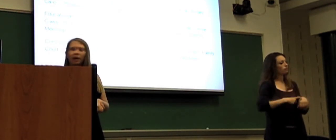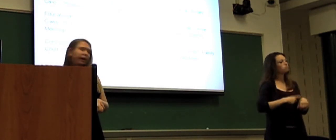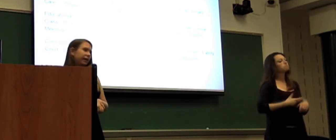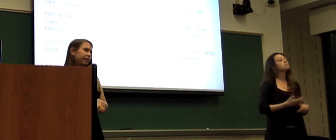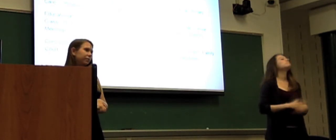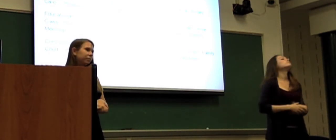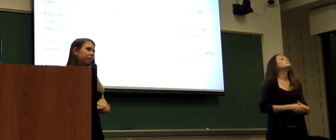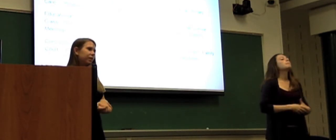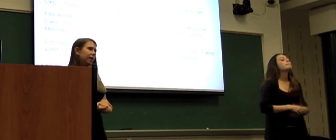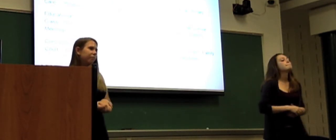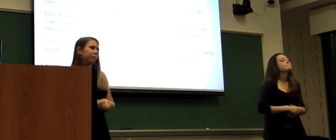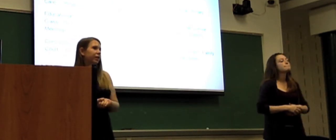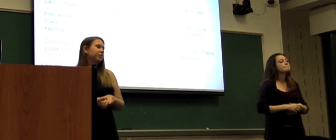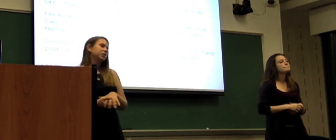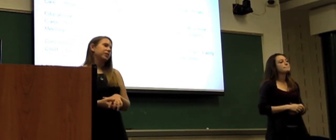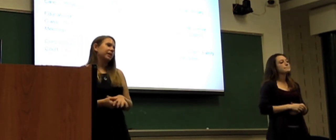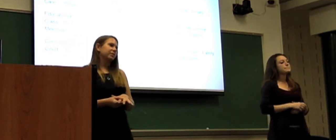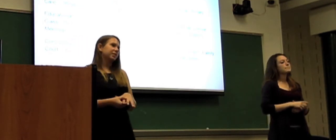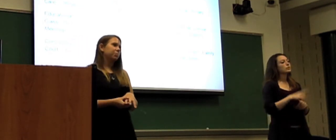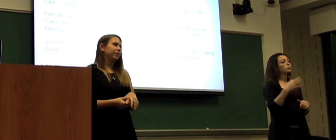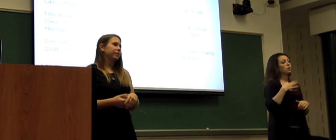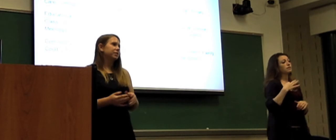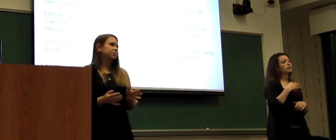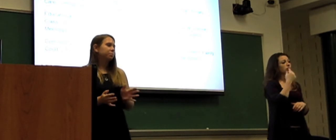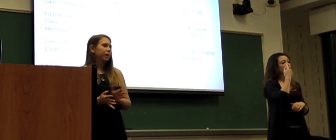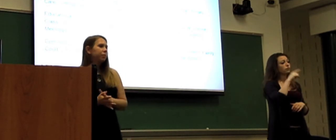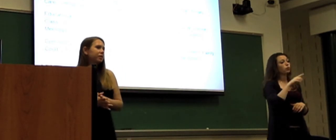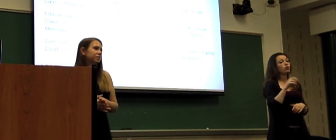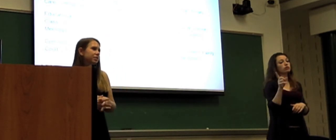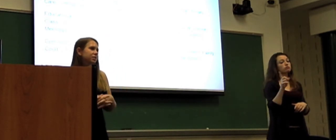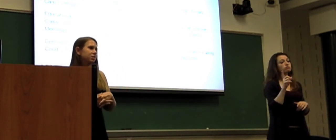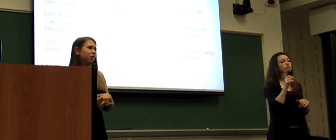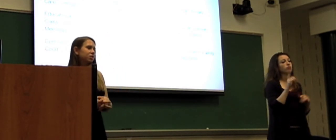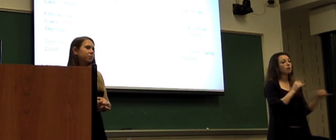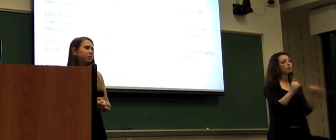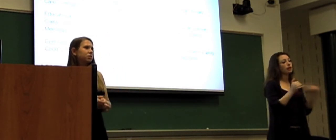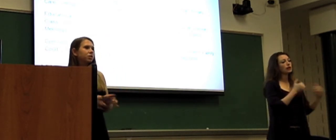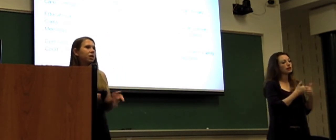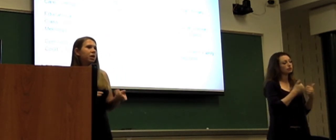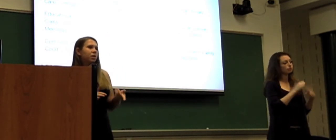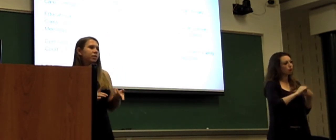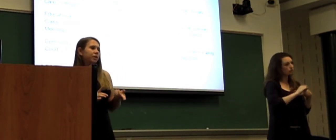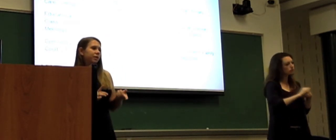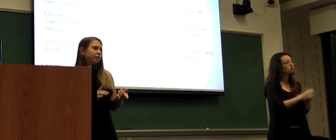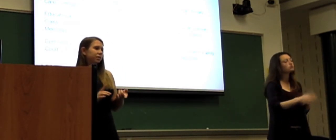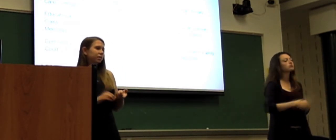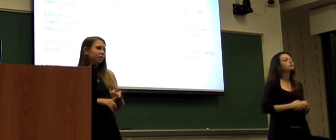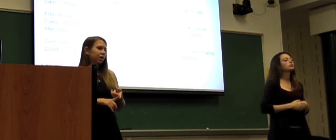And I have been volunteering at the St. Mary's play practices all semester.